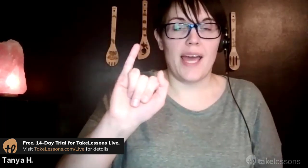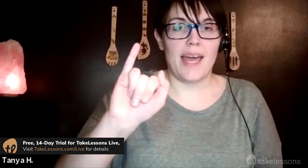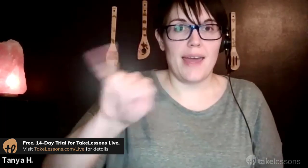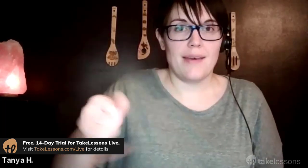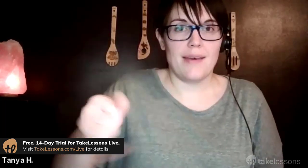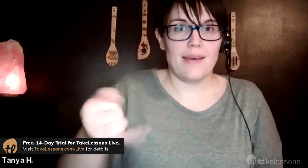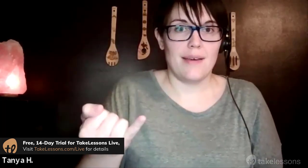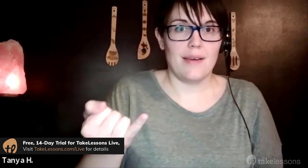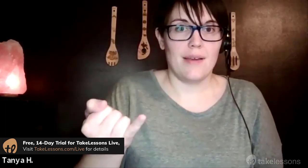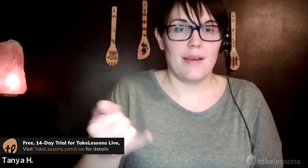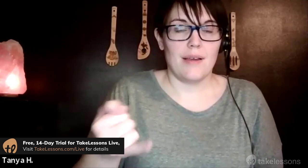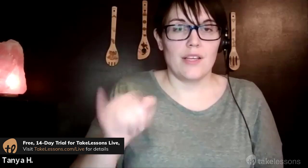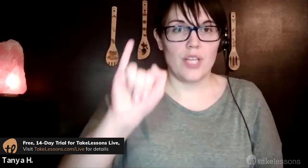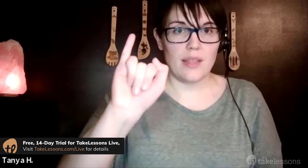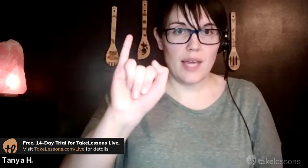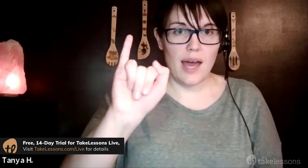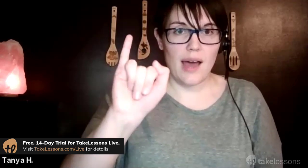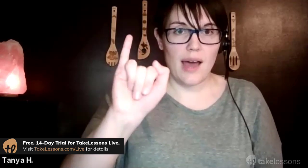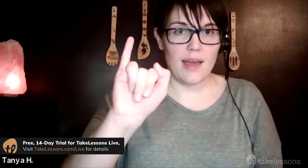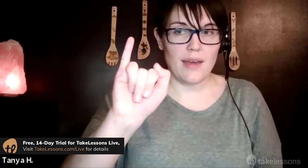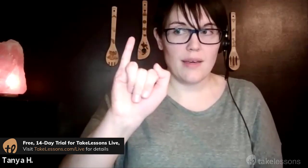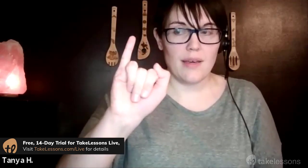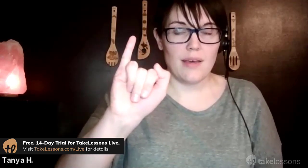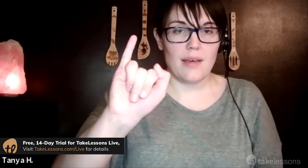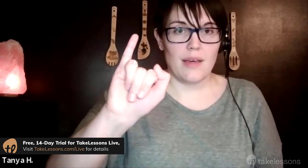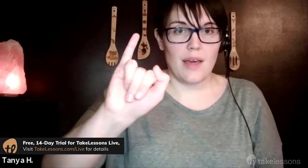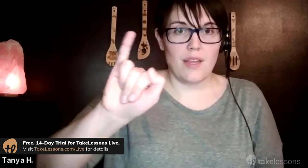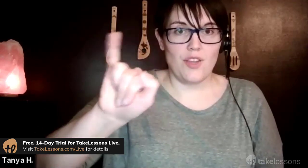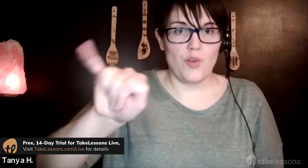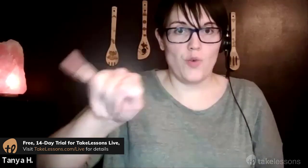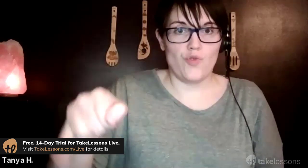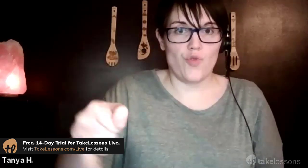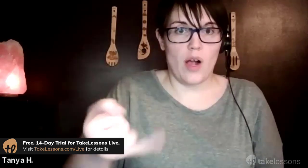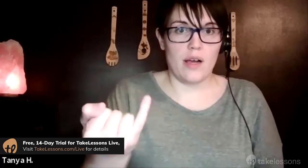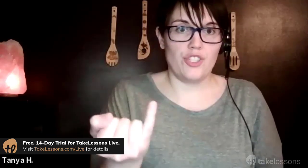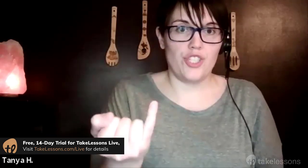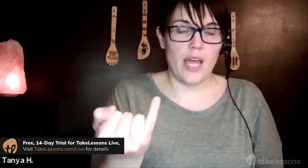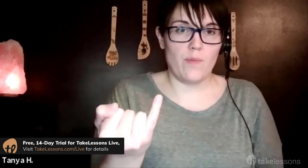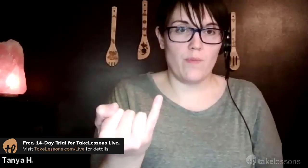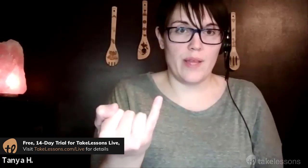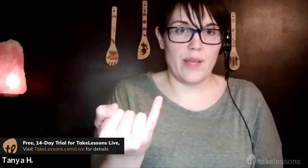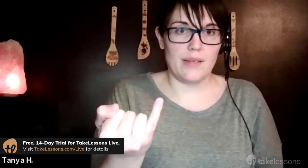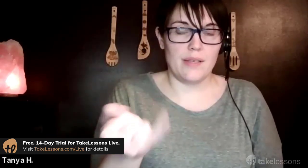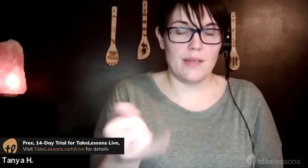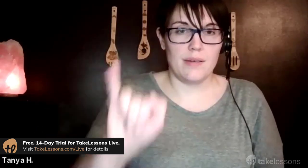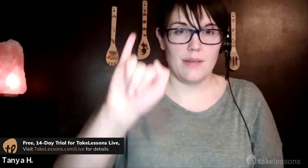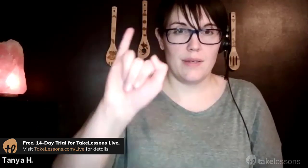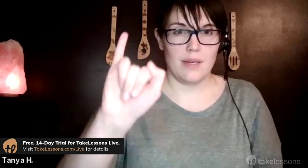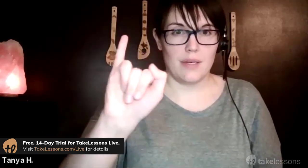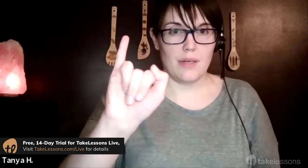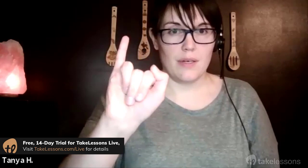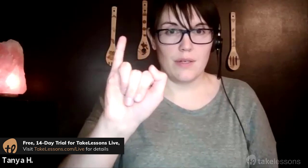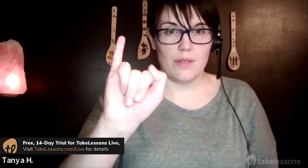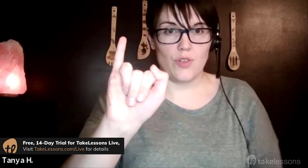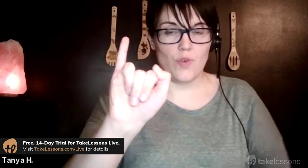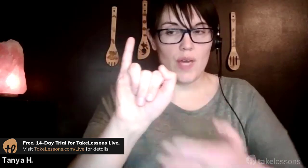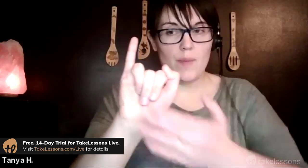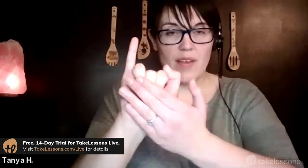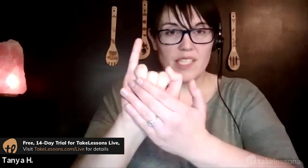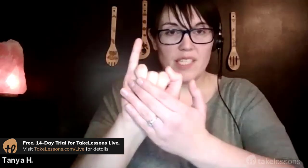J. You take the I and you draw a J with it. So you keep it facing